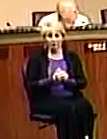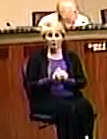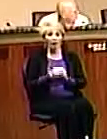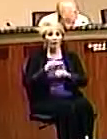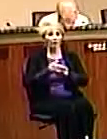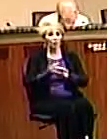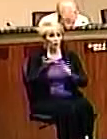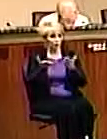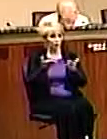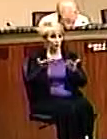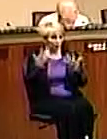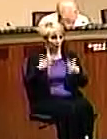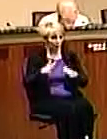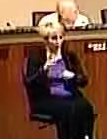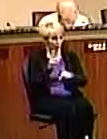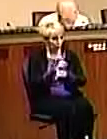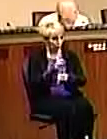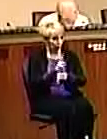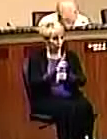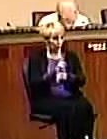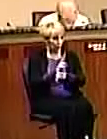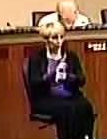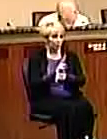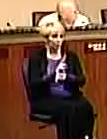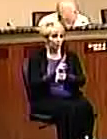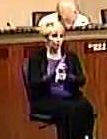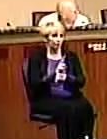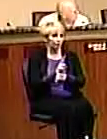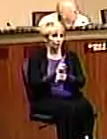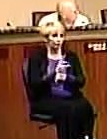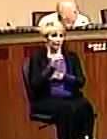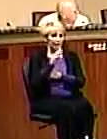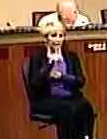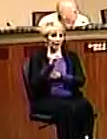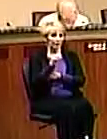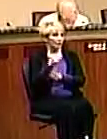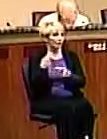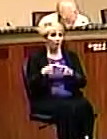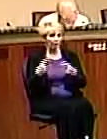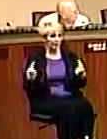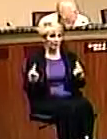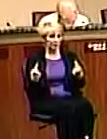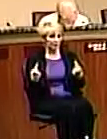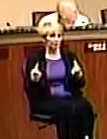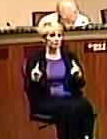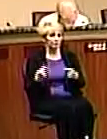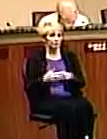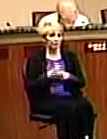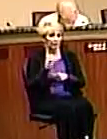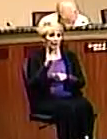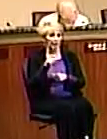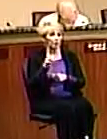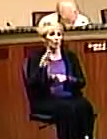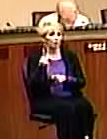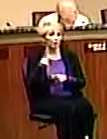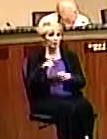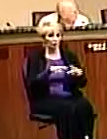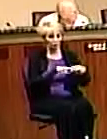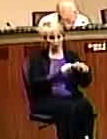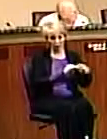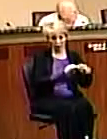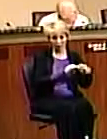After the service has already been utilized, cable just the opposite. Cable bills in front.